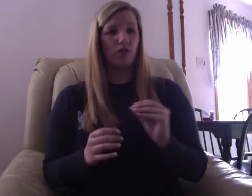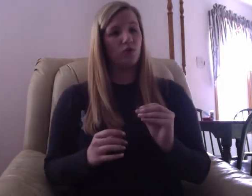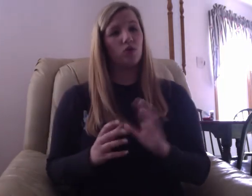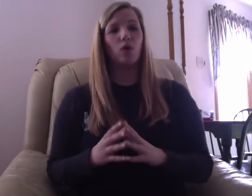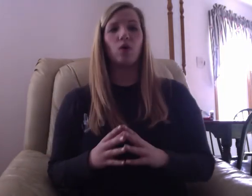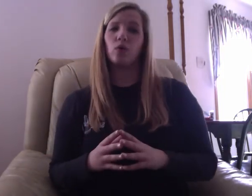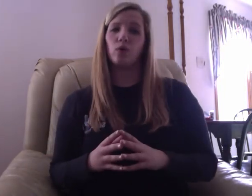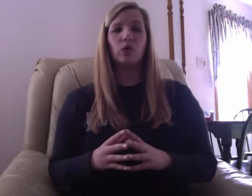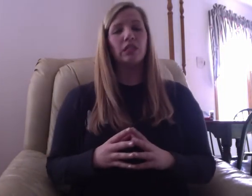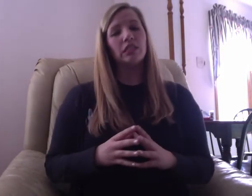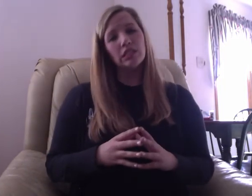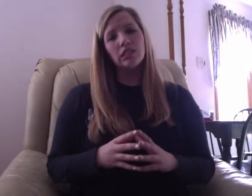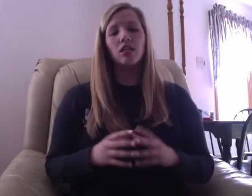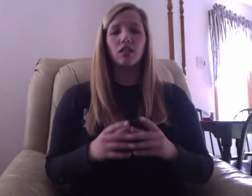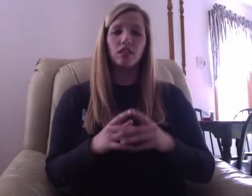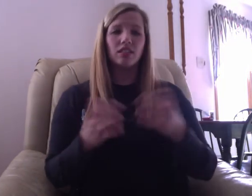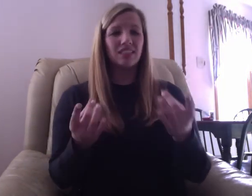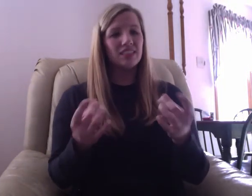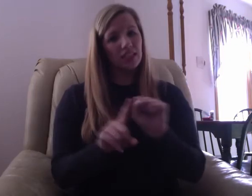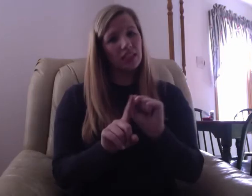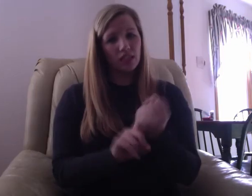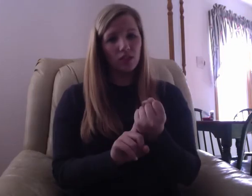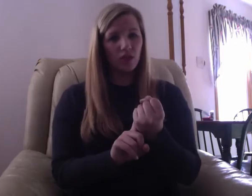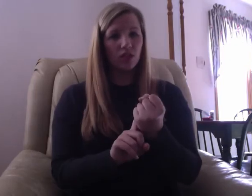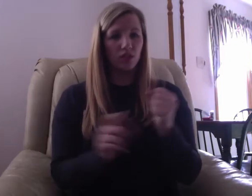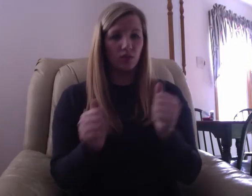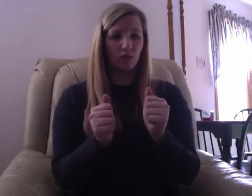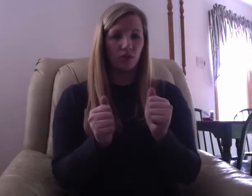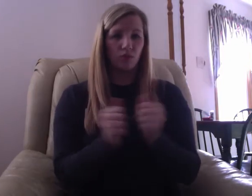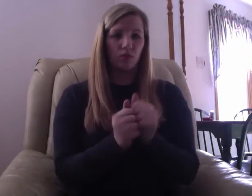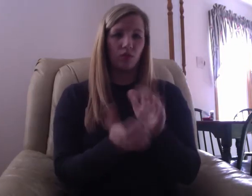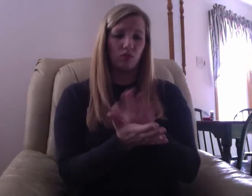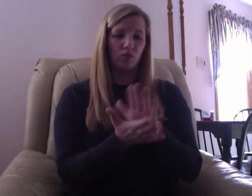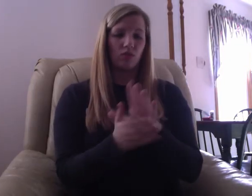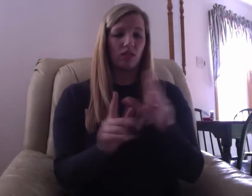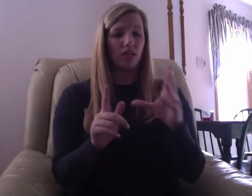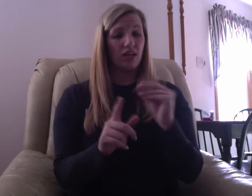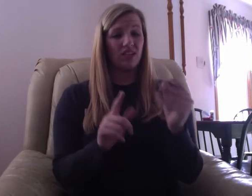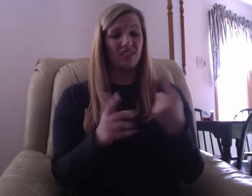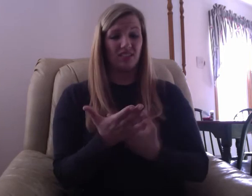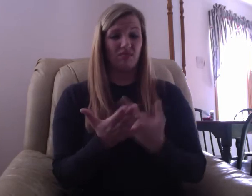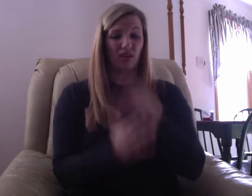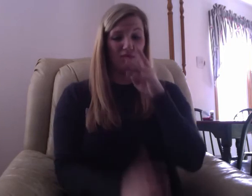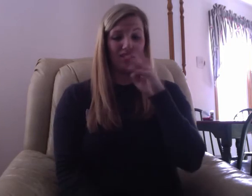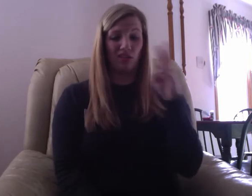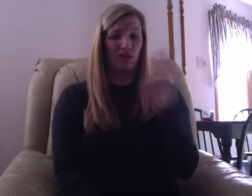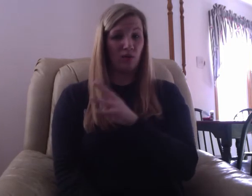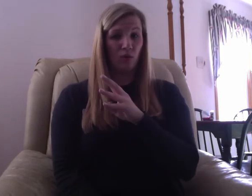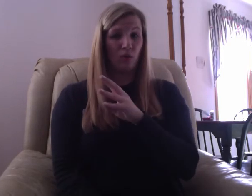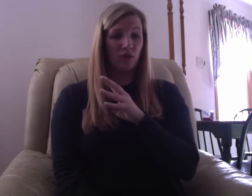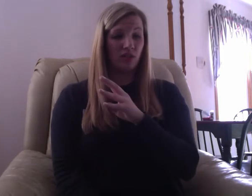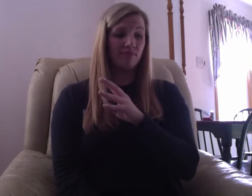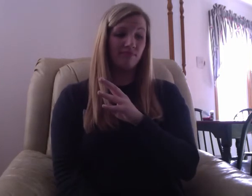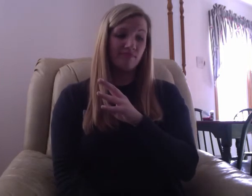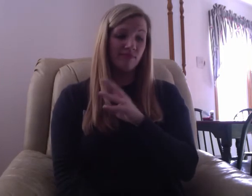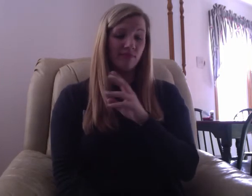A lot of times it's also just not acknowledging it because before, decades ago, it used to be